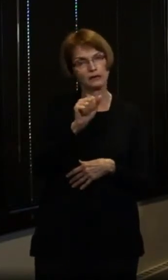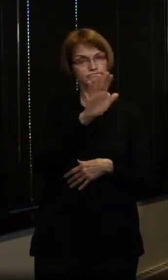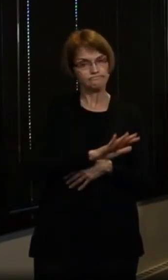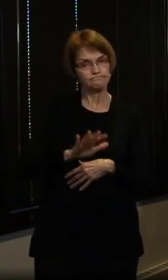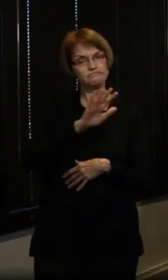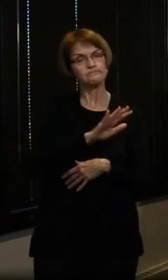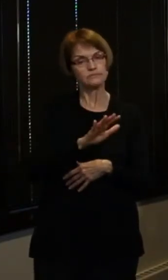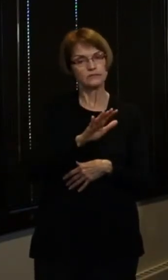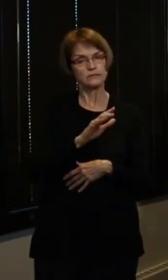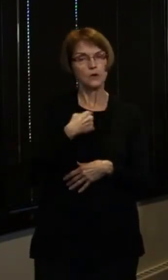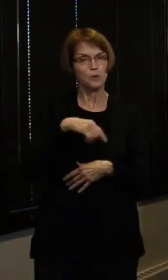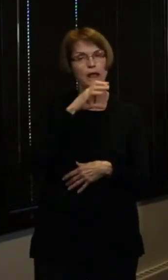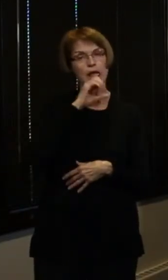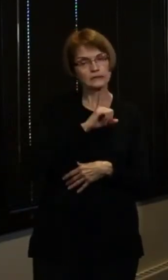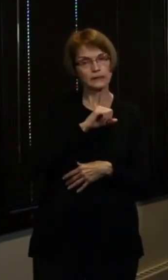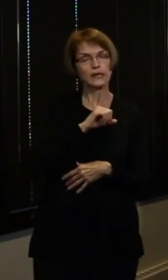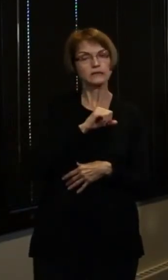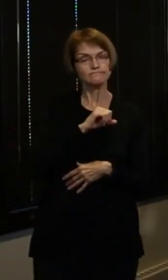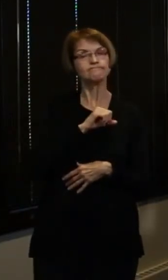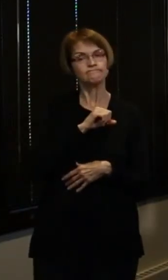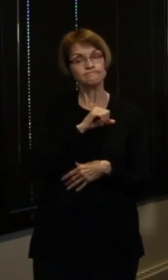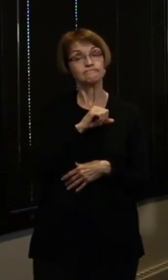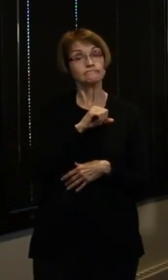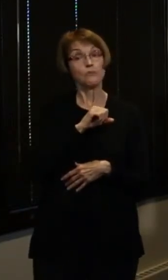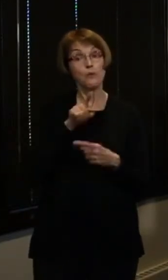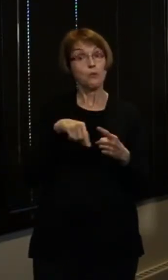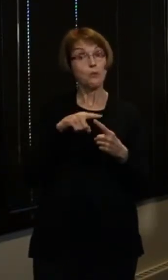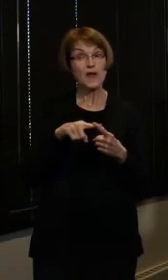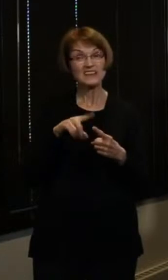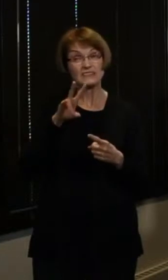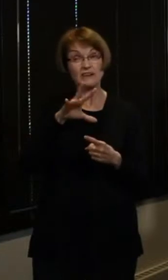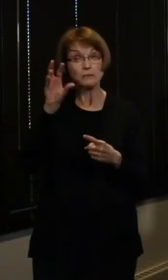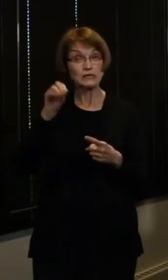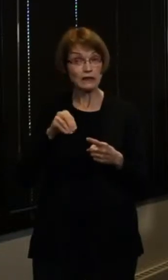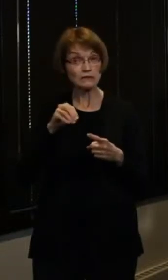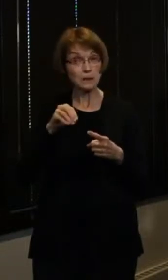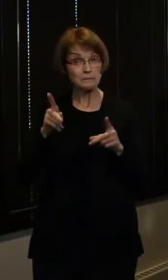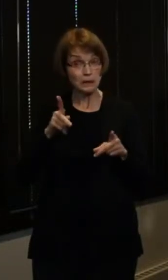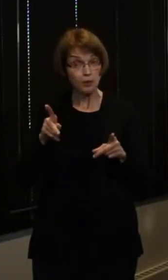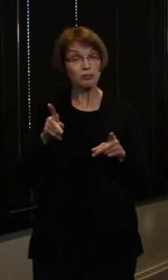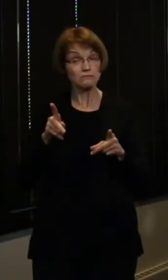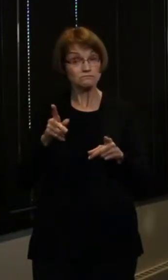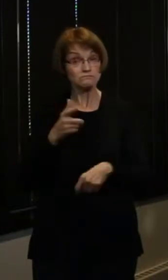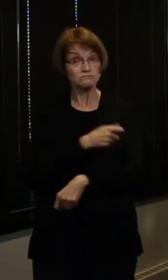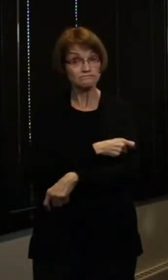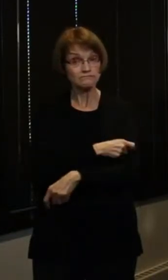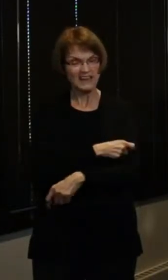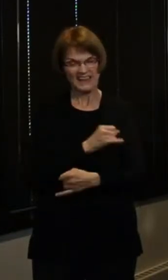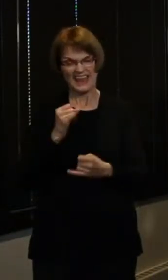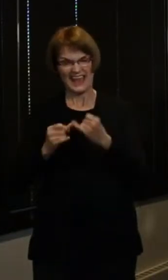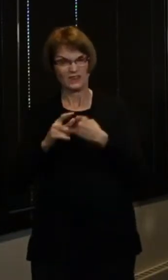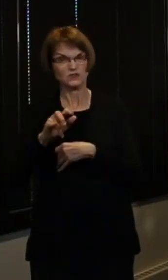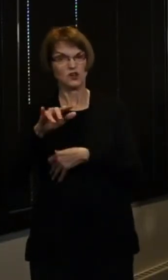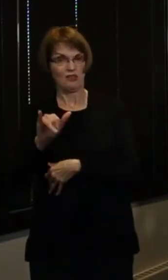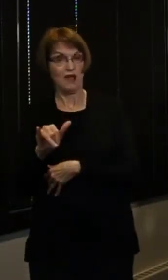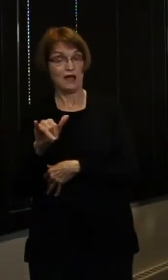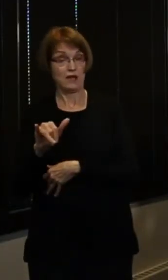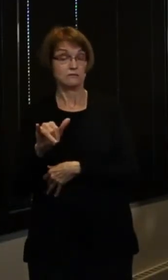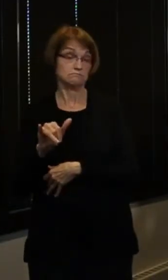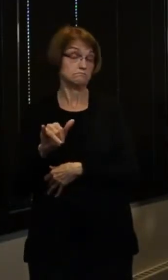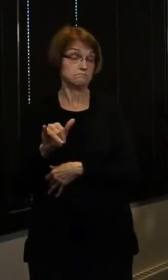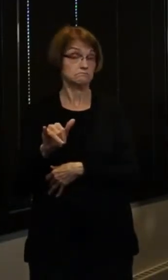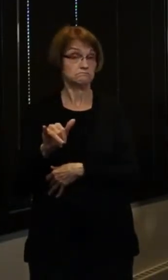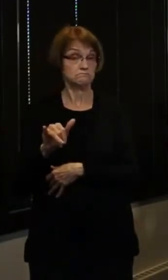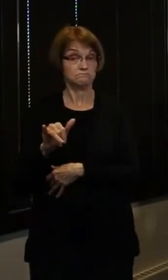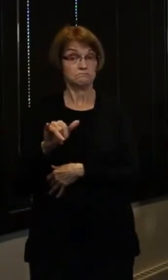about 75% of the population vaccinated around the end of July, which is a good, I think,